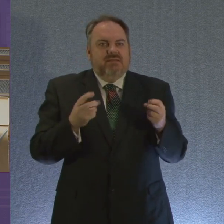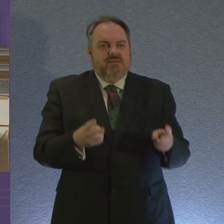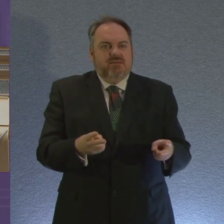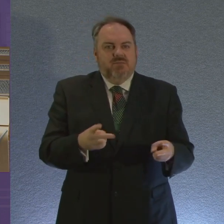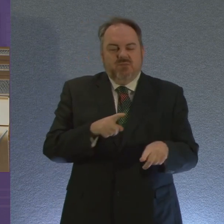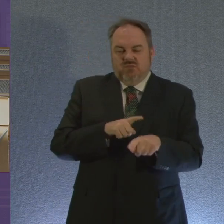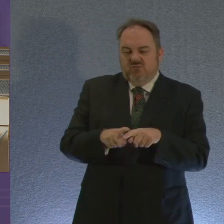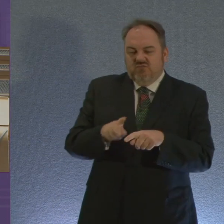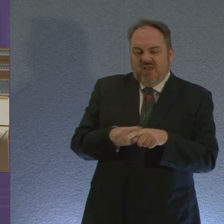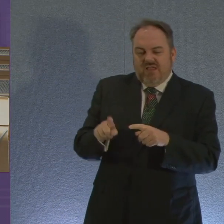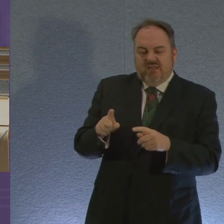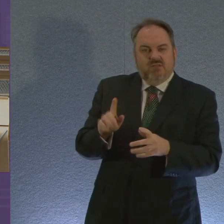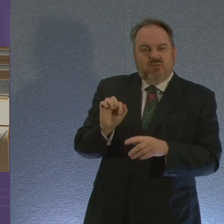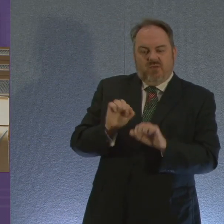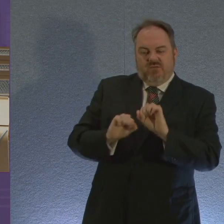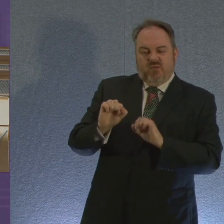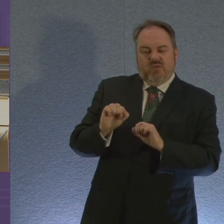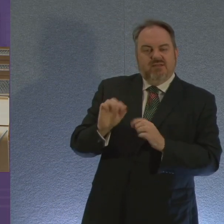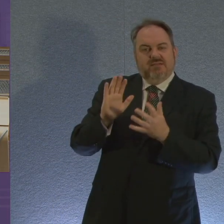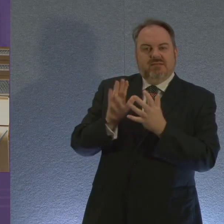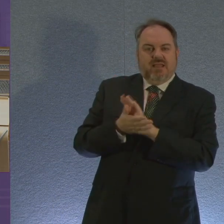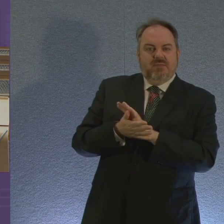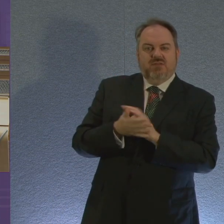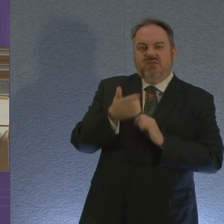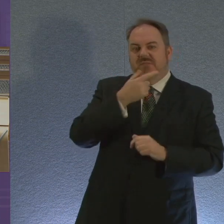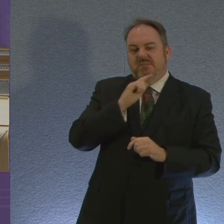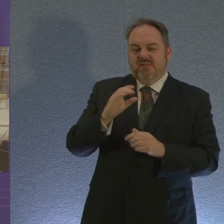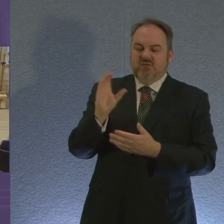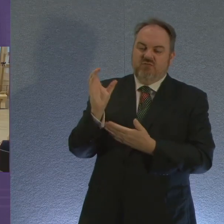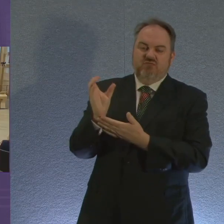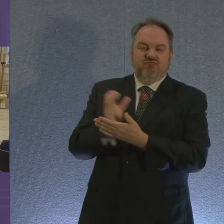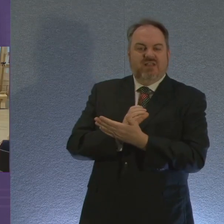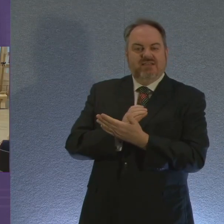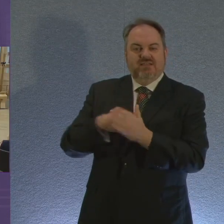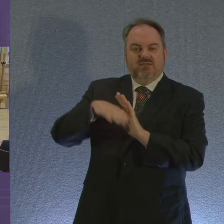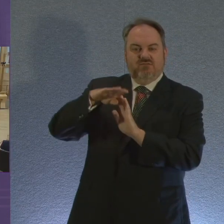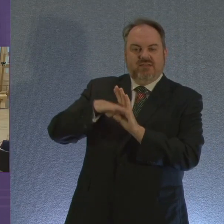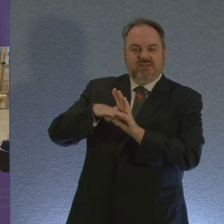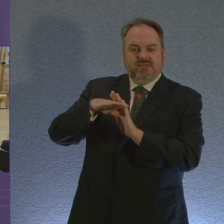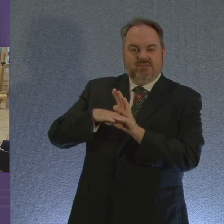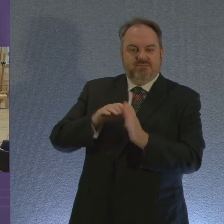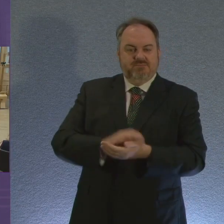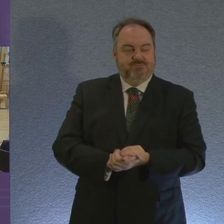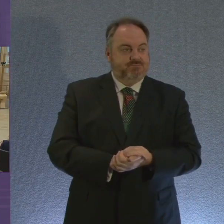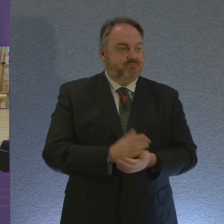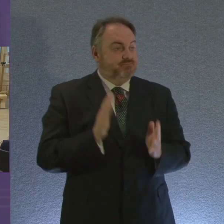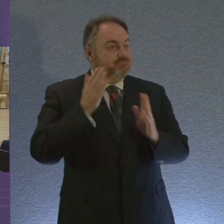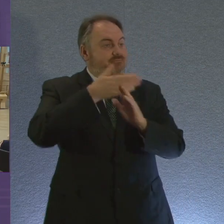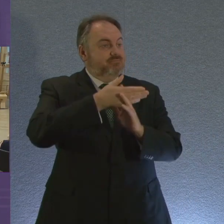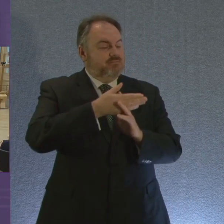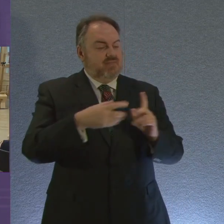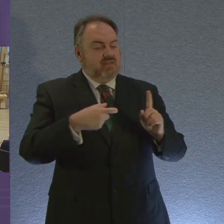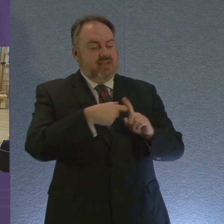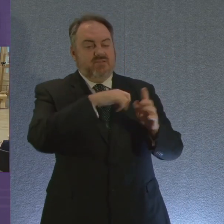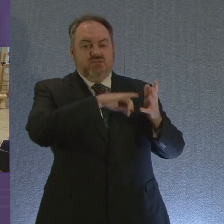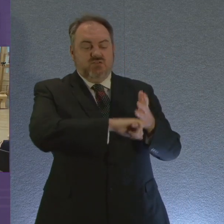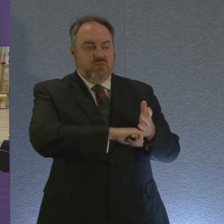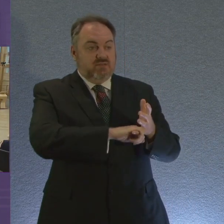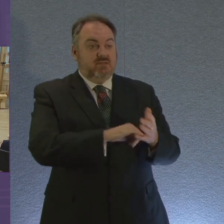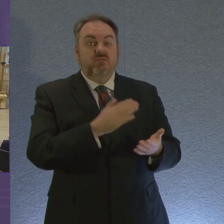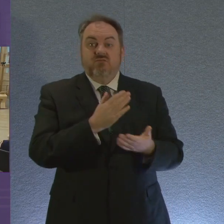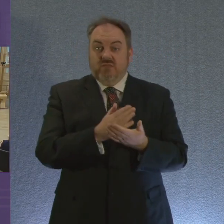poor credit ratings and get them back to an even position. Kevin Stewart. Presiding Officer, I think one of the key things in all of this is getting